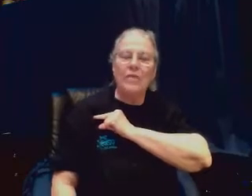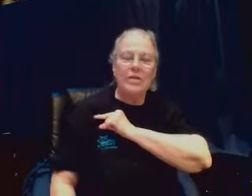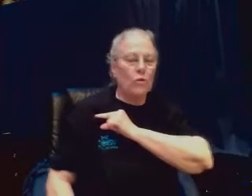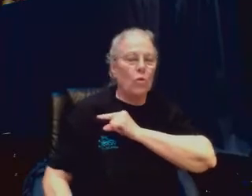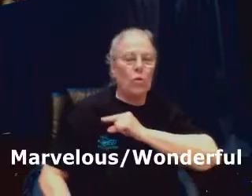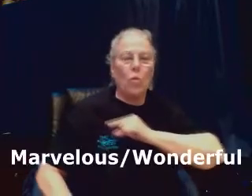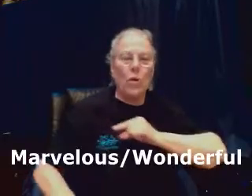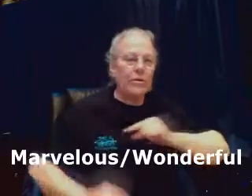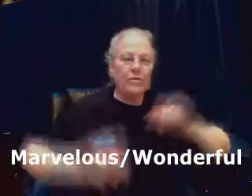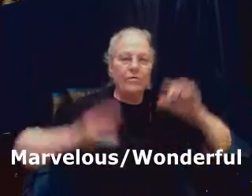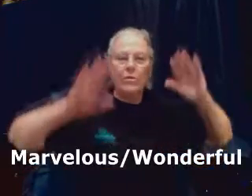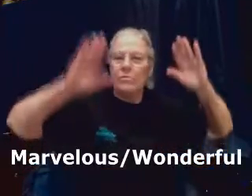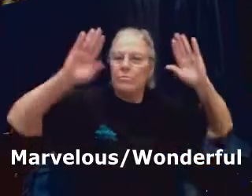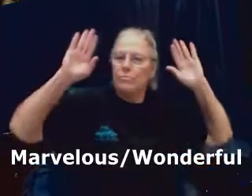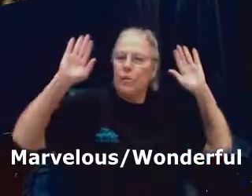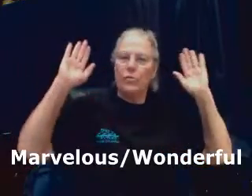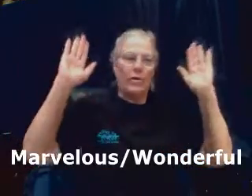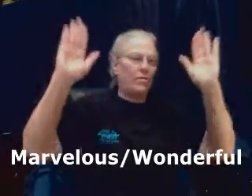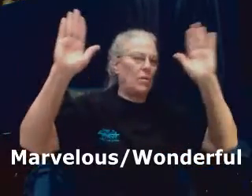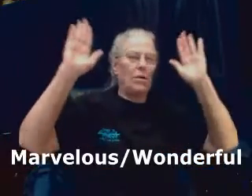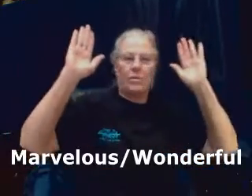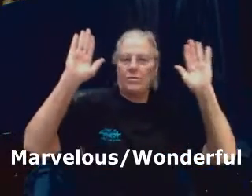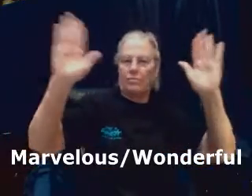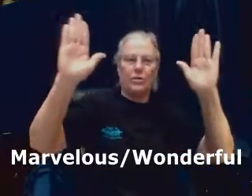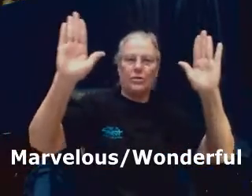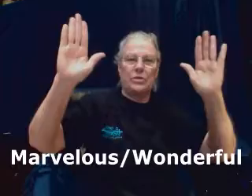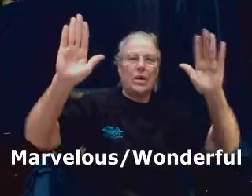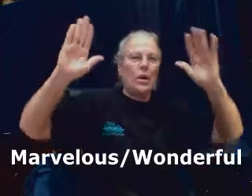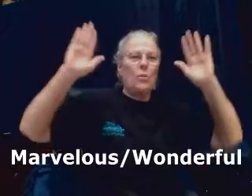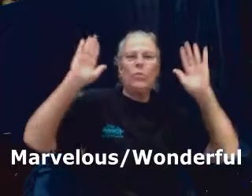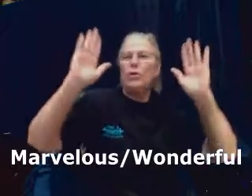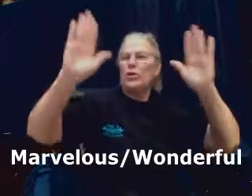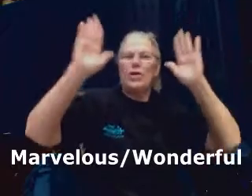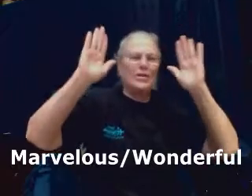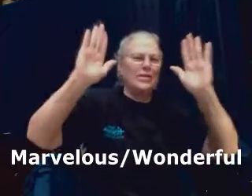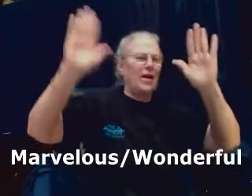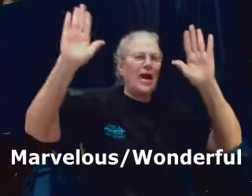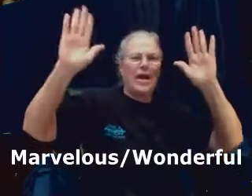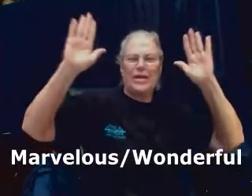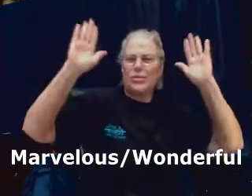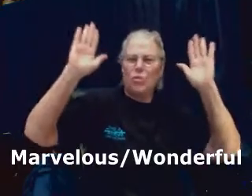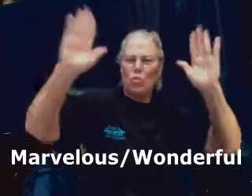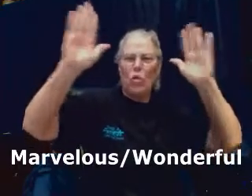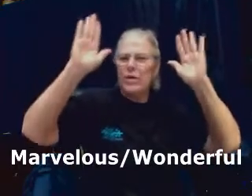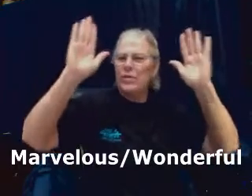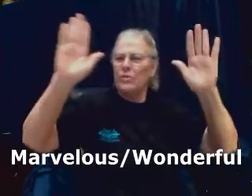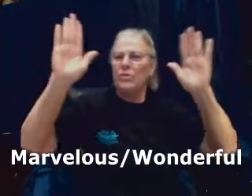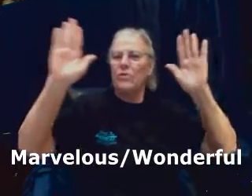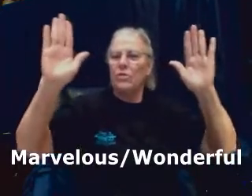Marvelous or wonderful, both of them. Oh, you're just pushing it to the highest. Wonderful